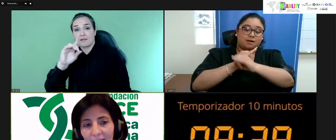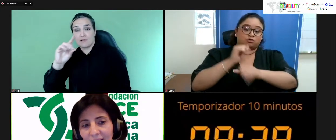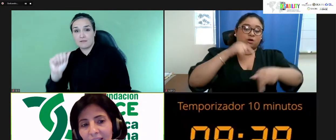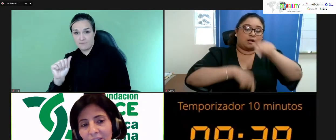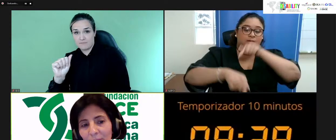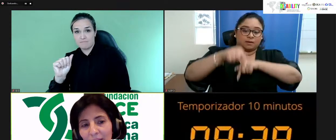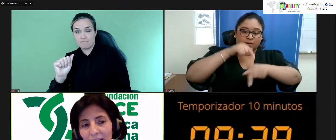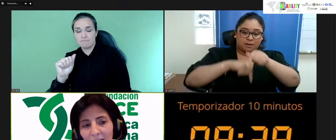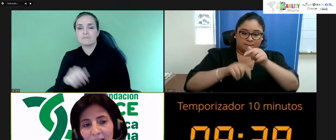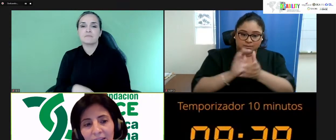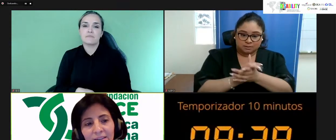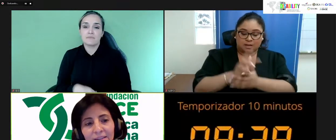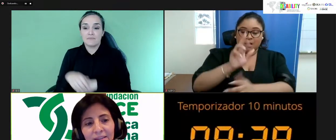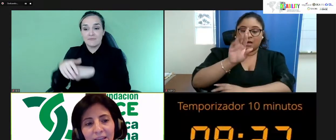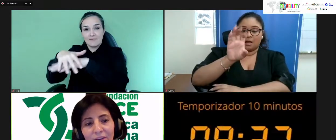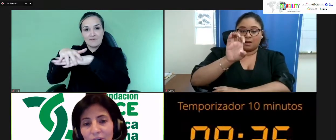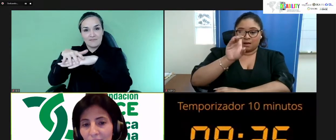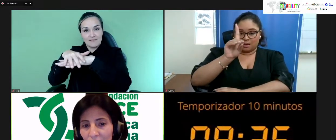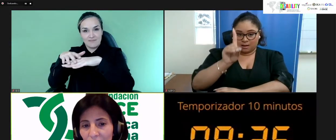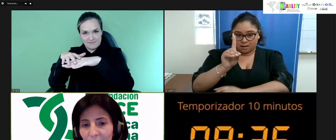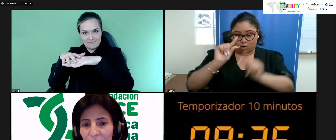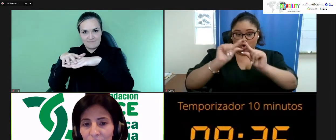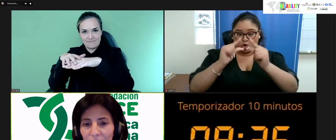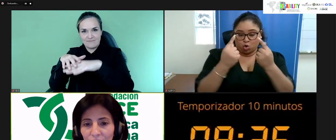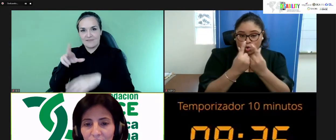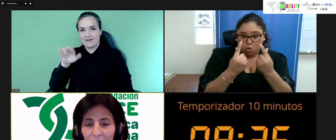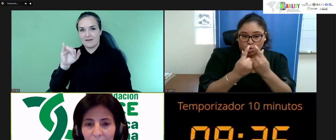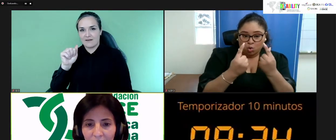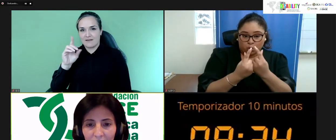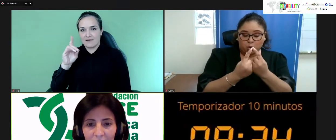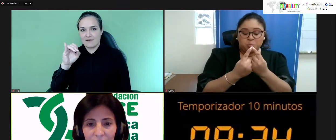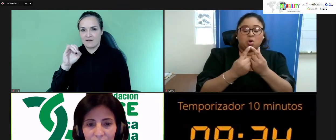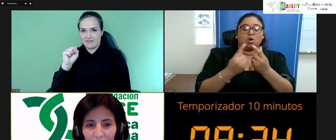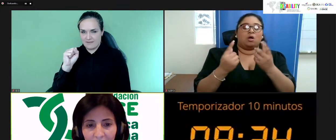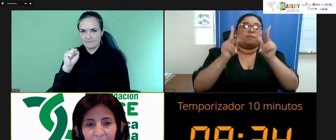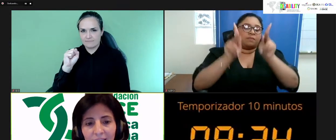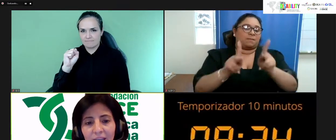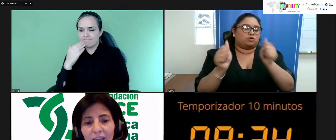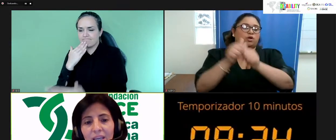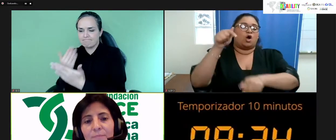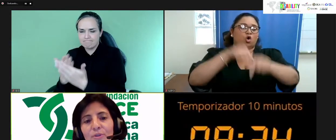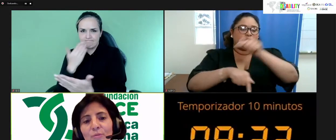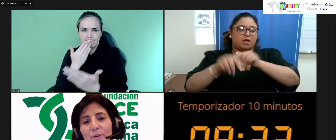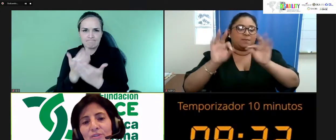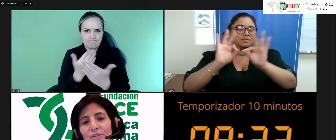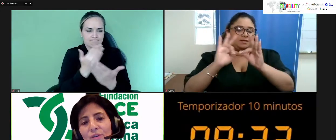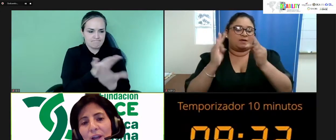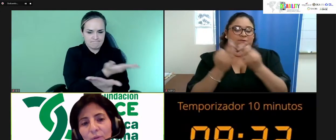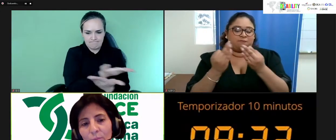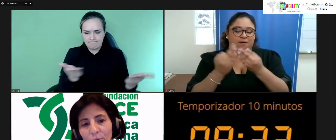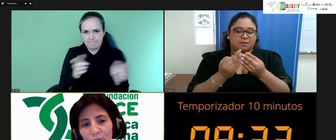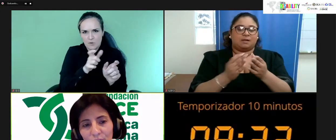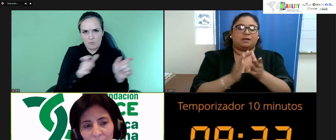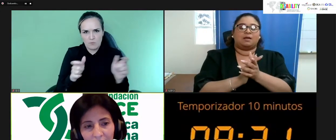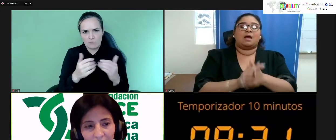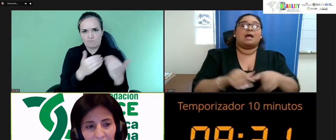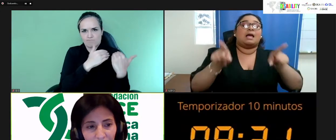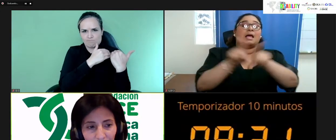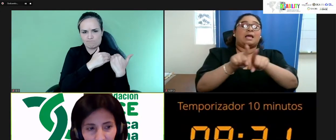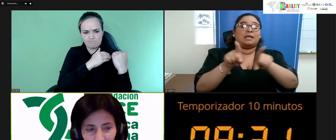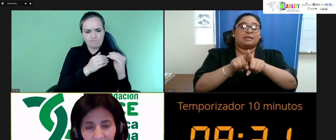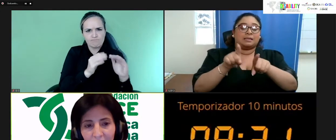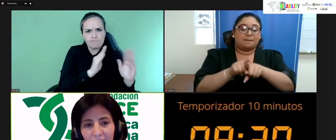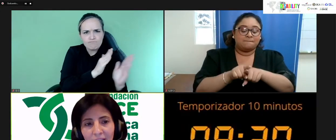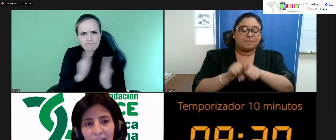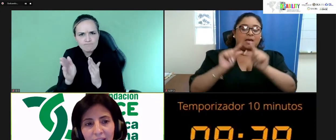discrimination by the oas the ida the realities and